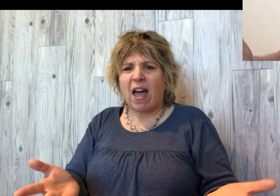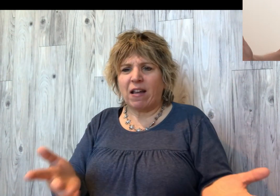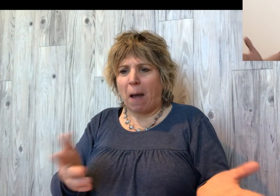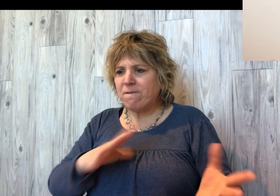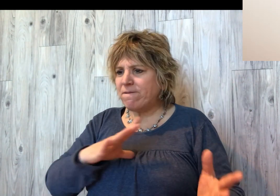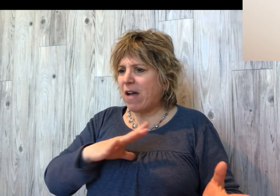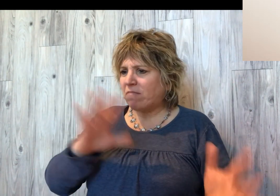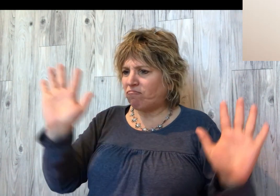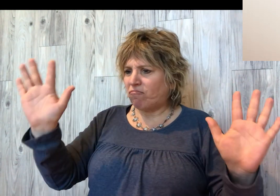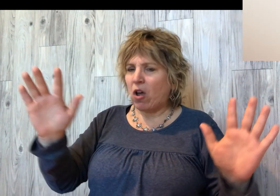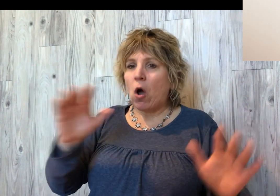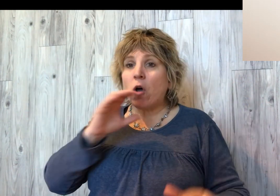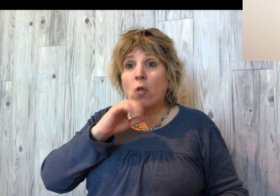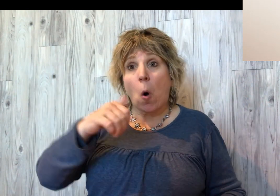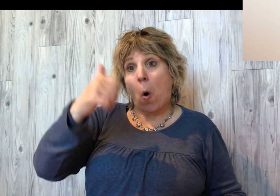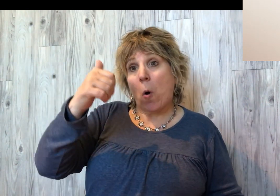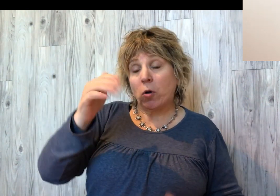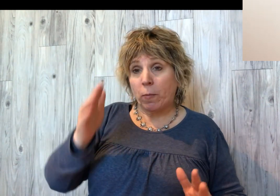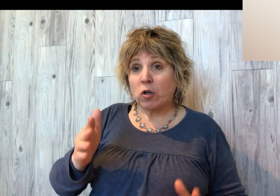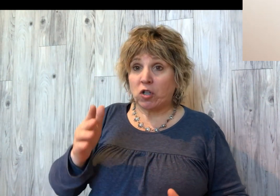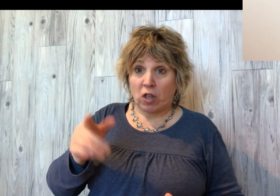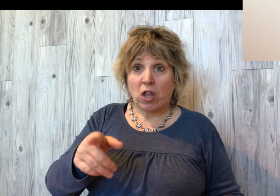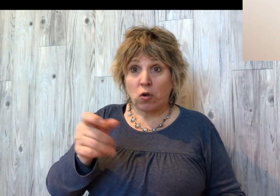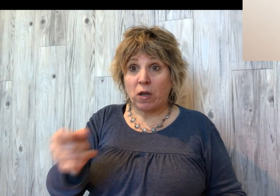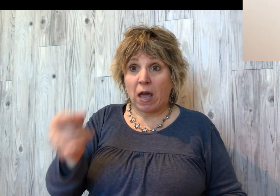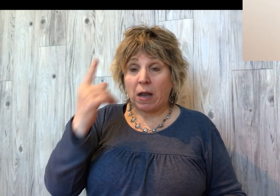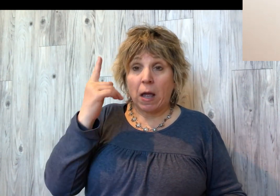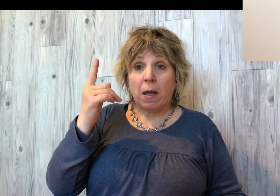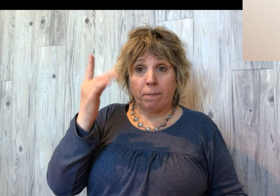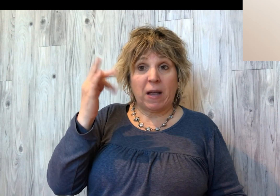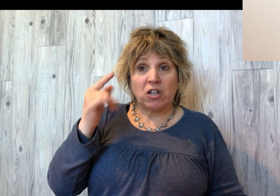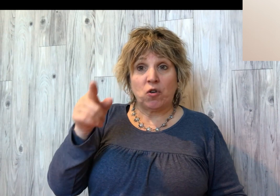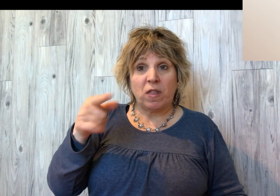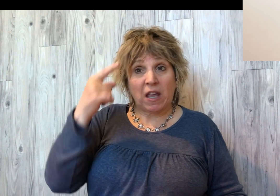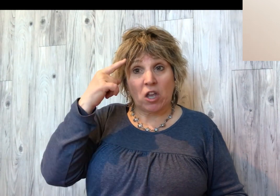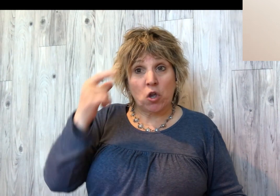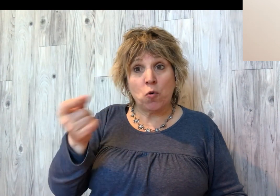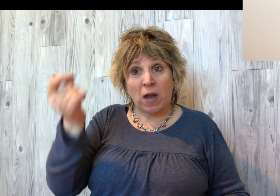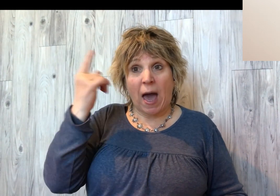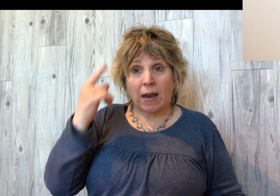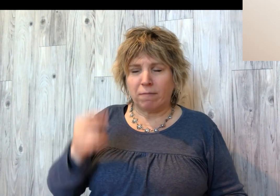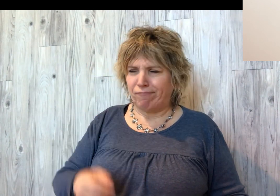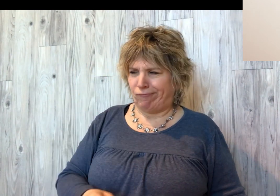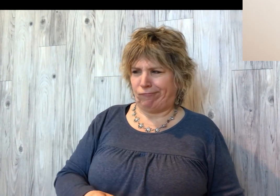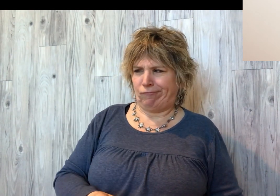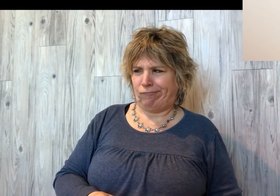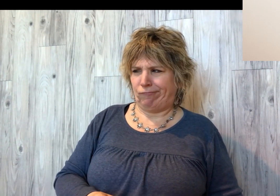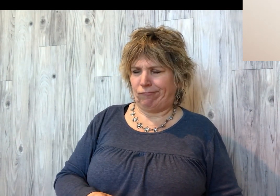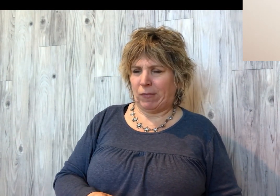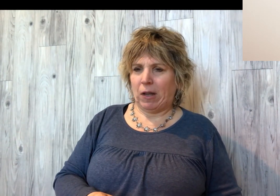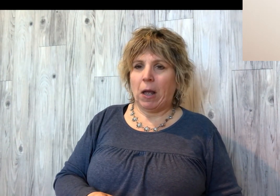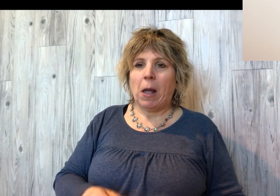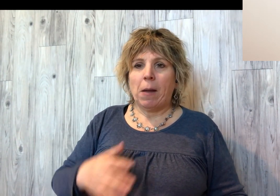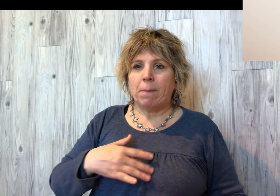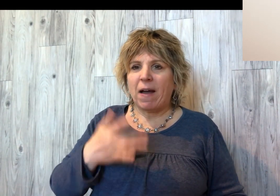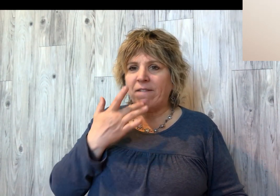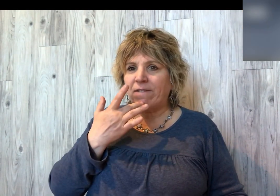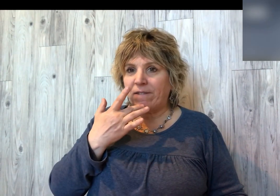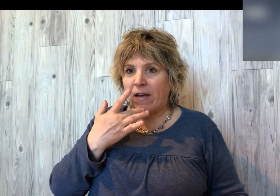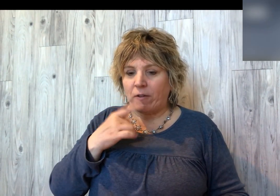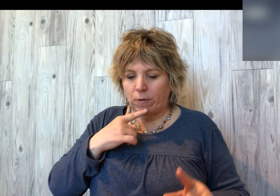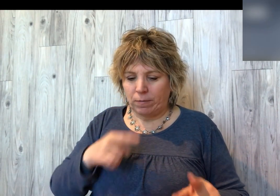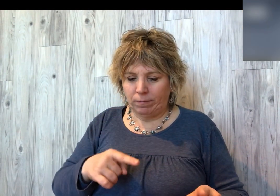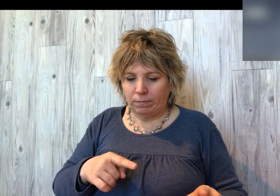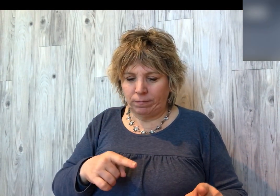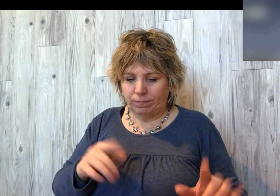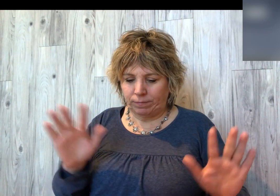this. The older person is concerned you're going to get it because you think you got it, right? Did you catch that? Here's my favorite response of all.